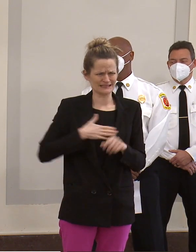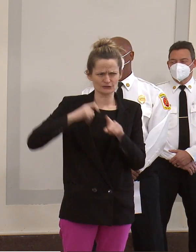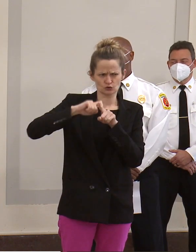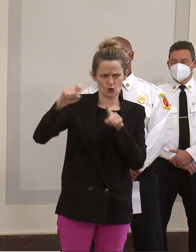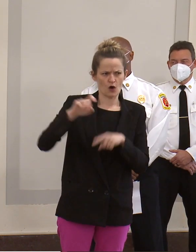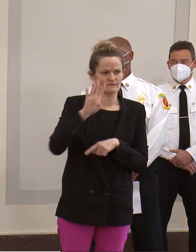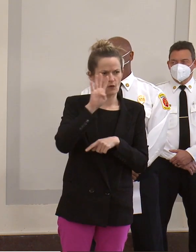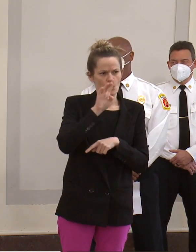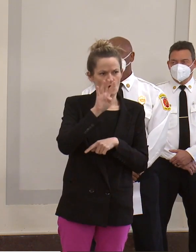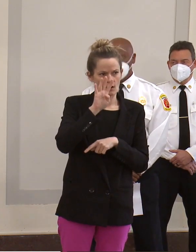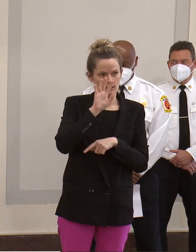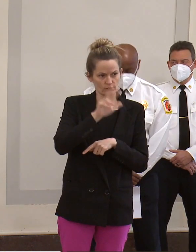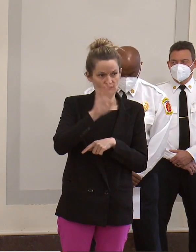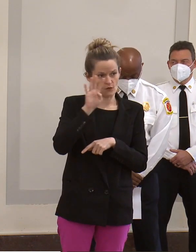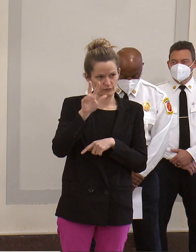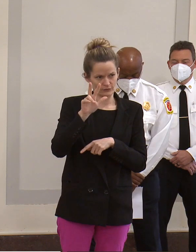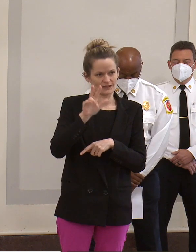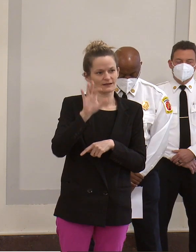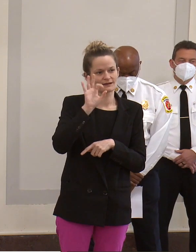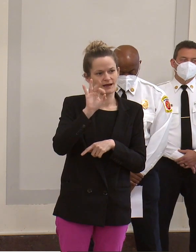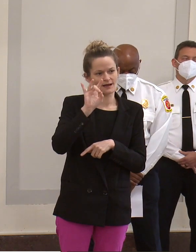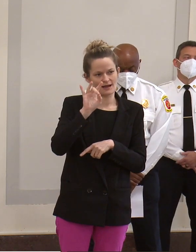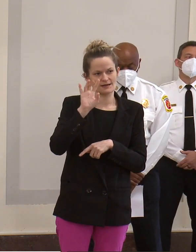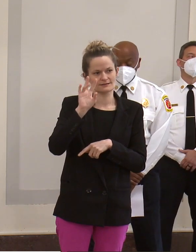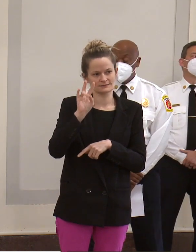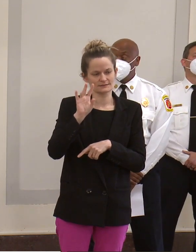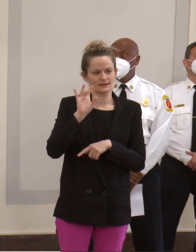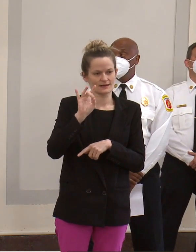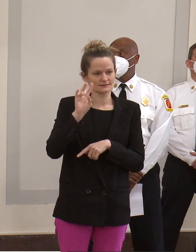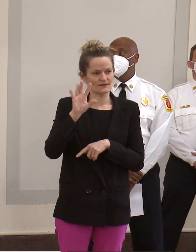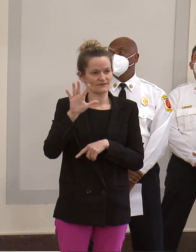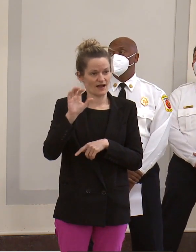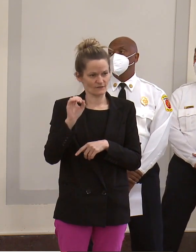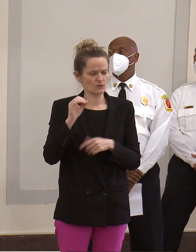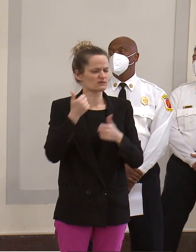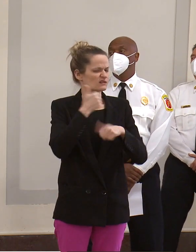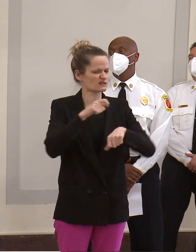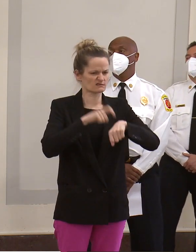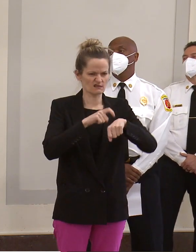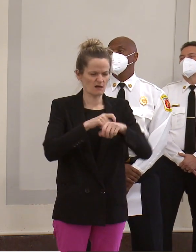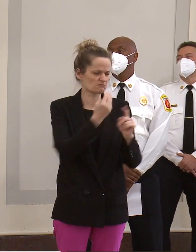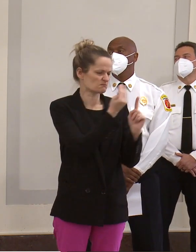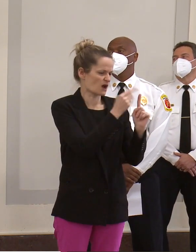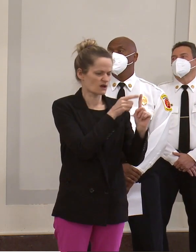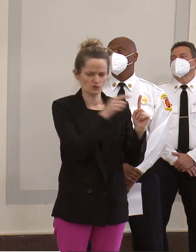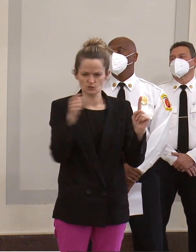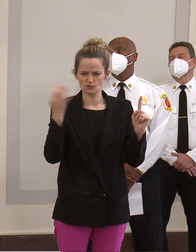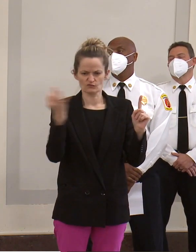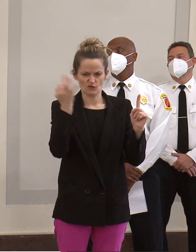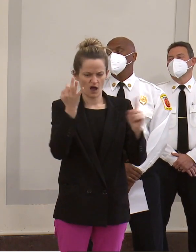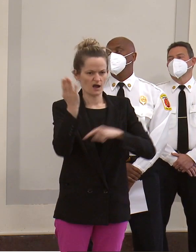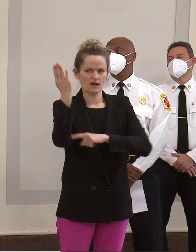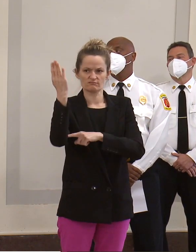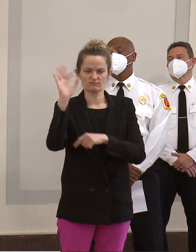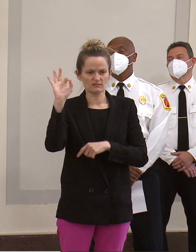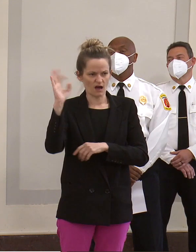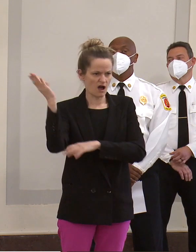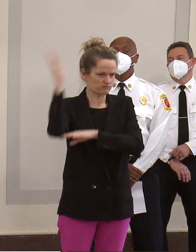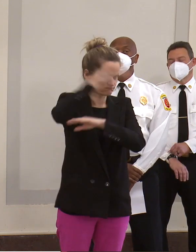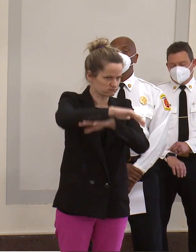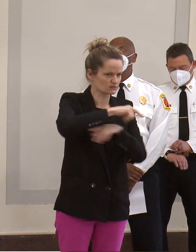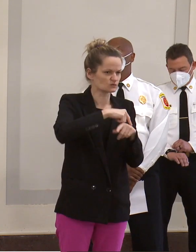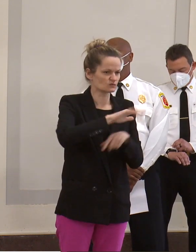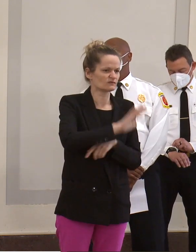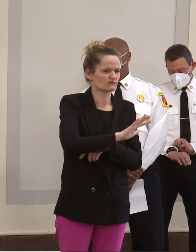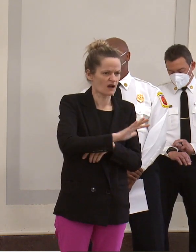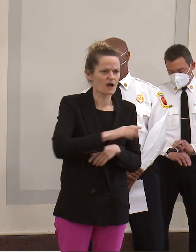443-984-8650 anytime Monday through Friday from 8 a.m. to 6 p.m. and Saturdays from 9 to 1 p.m. for an update list of everyone